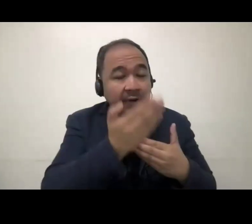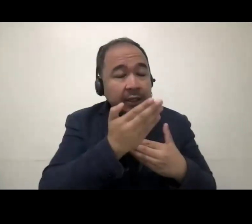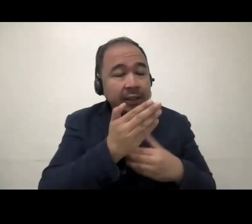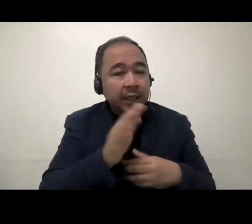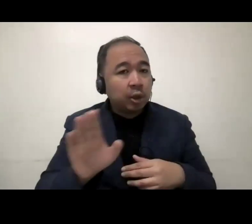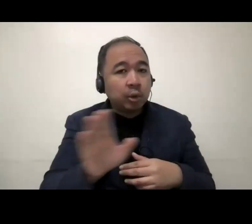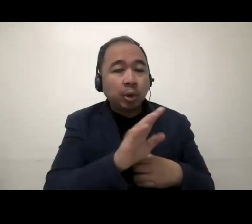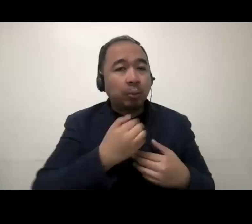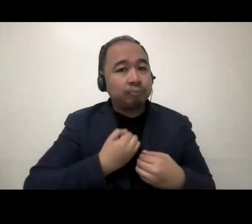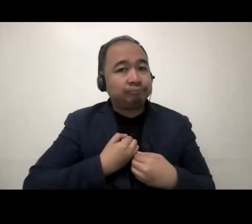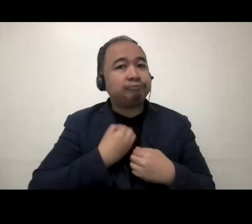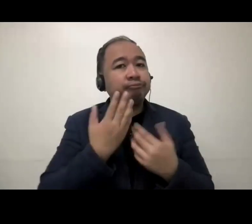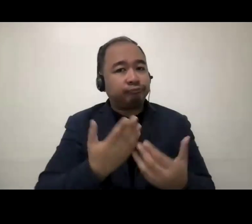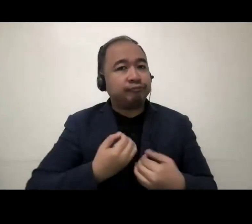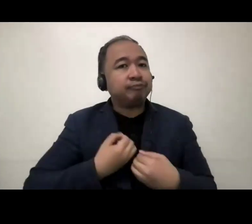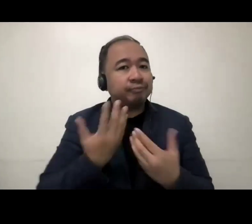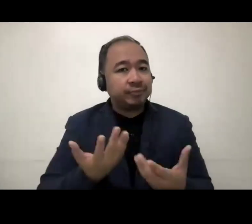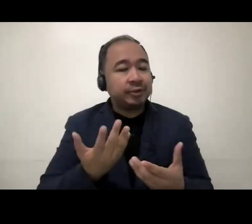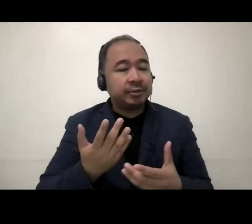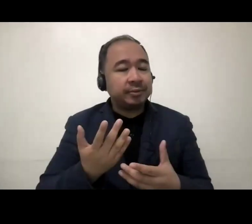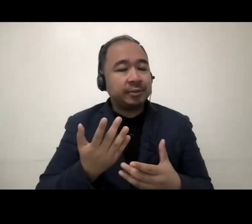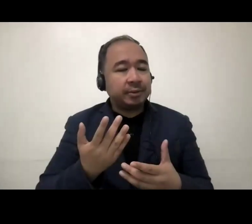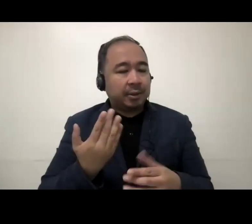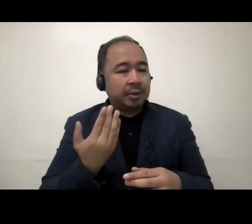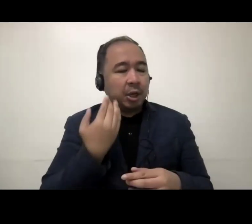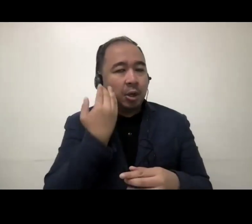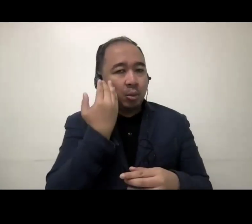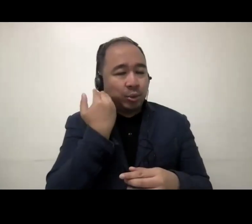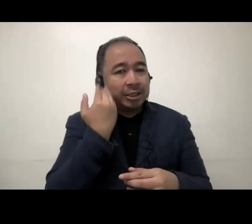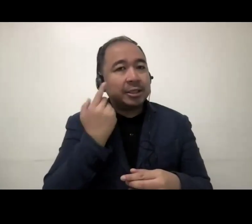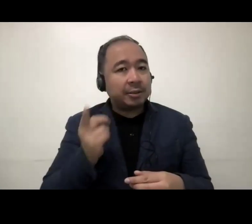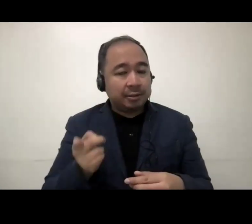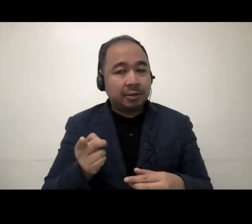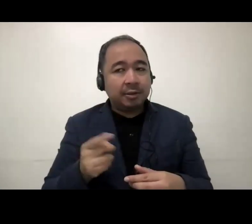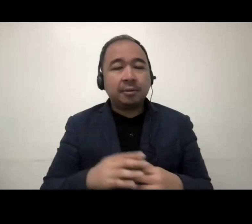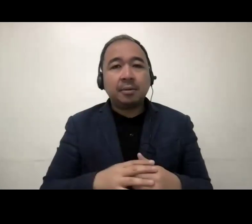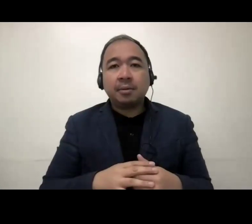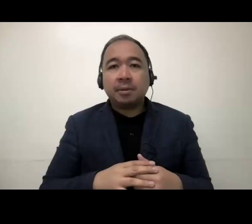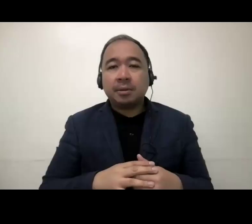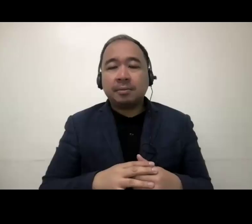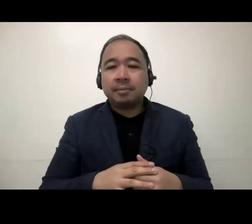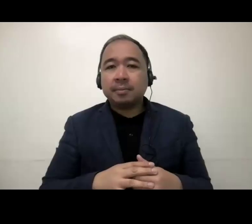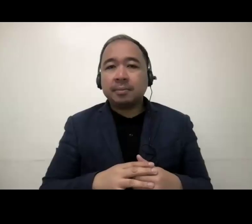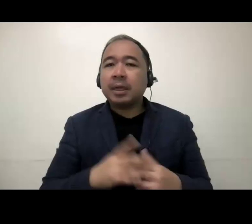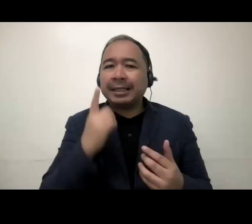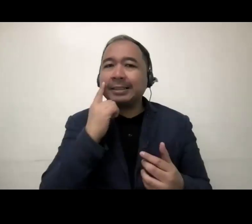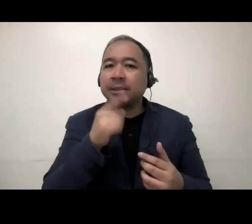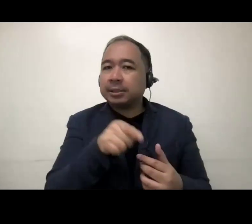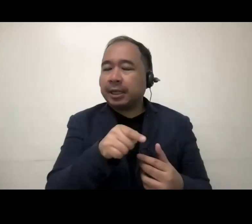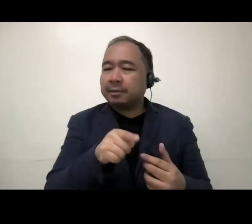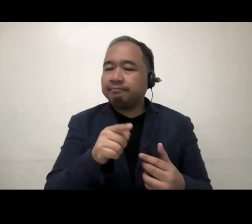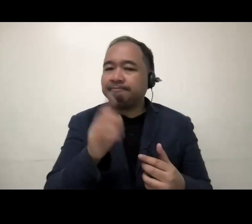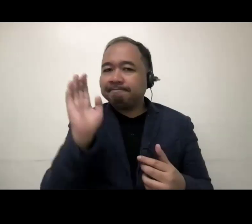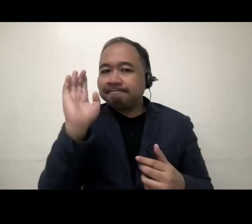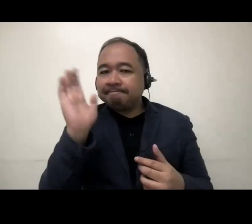last few minutes. I think it reminds us all about, why a